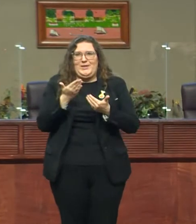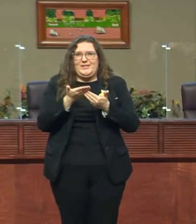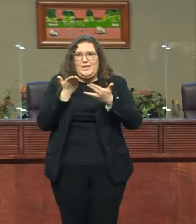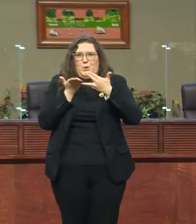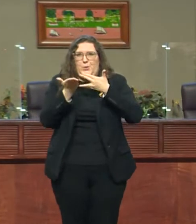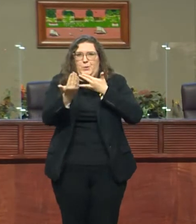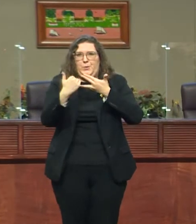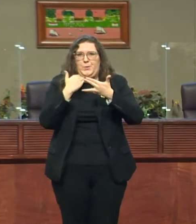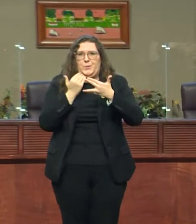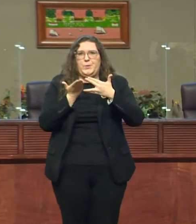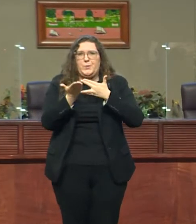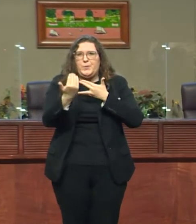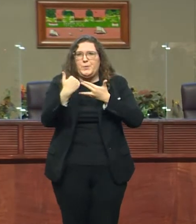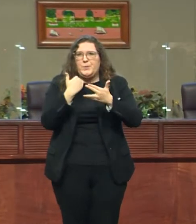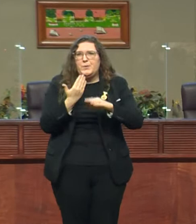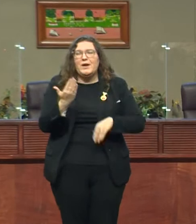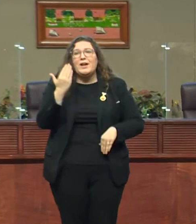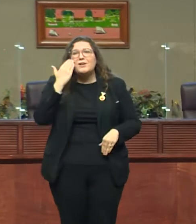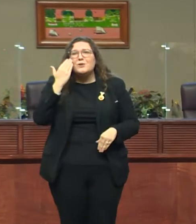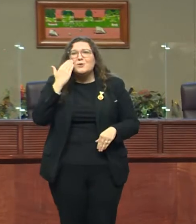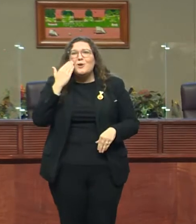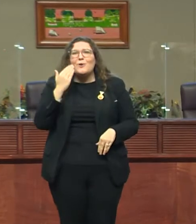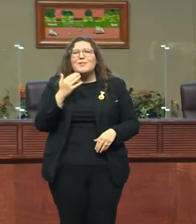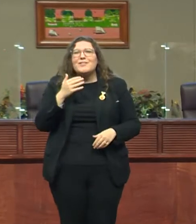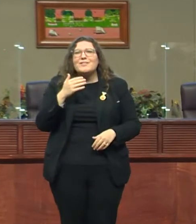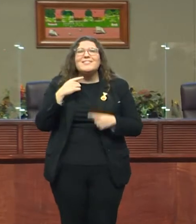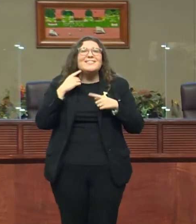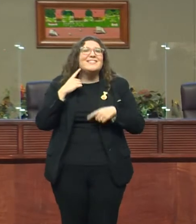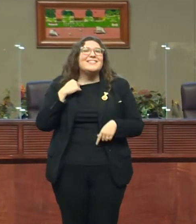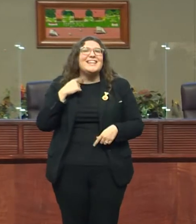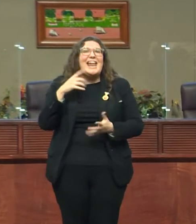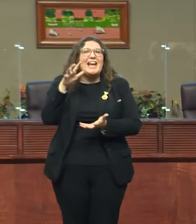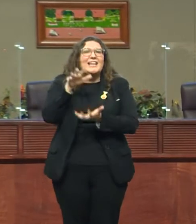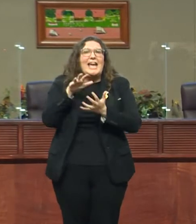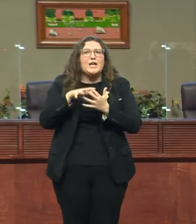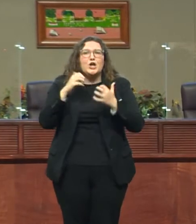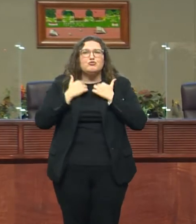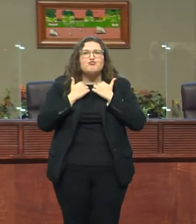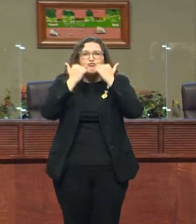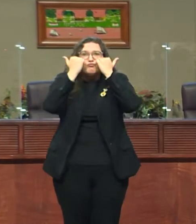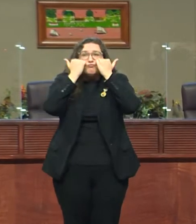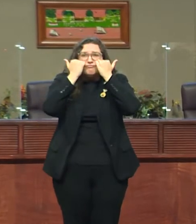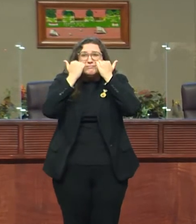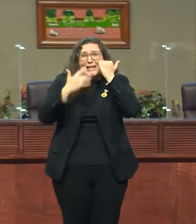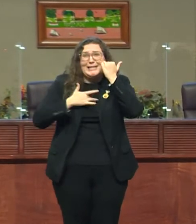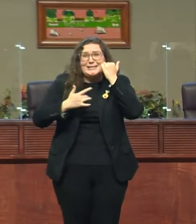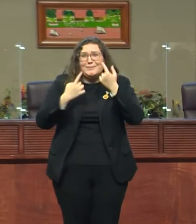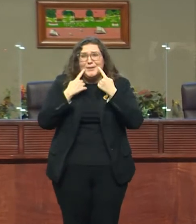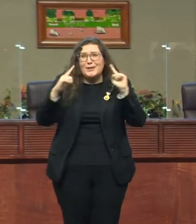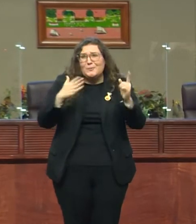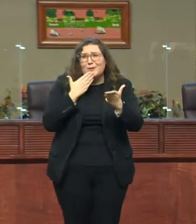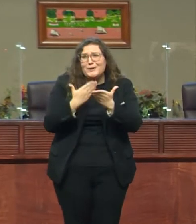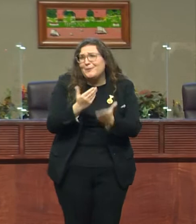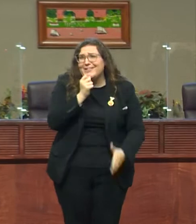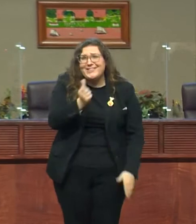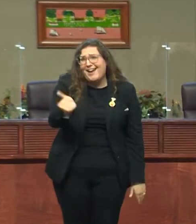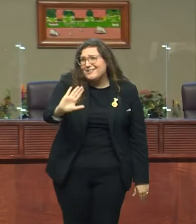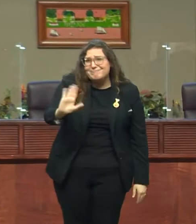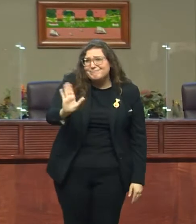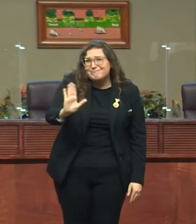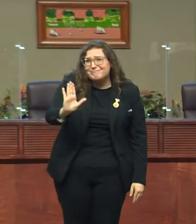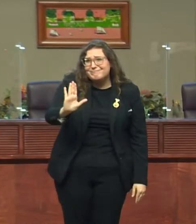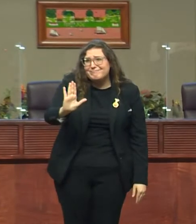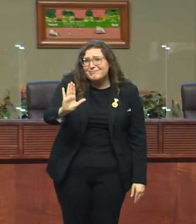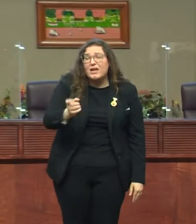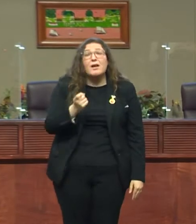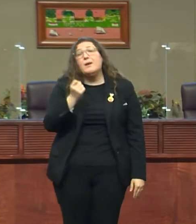The neck heights that people are using are not that effective of that fabric. And surgical